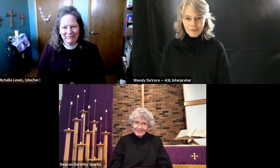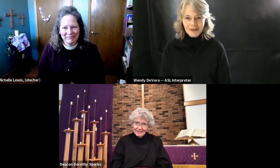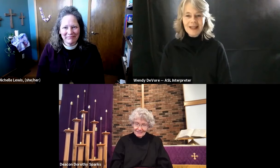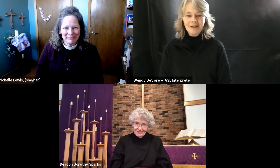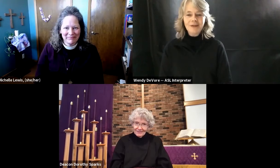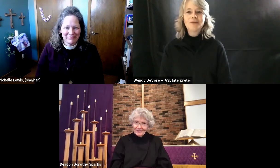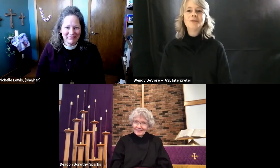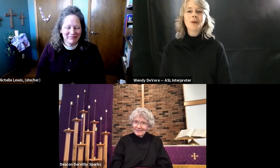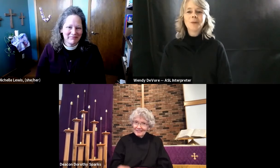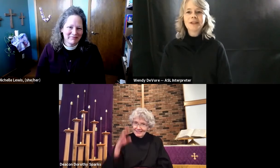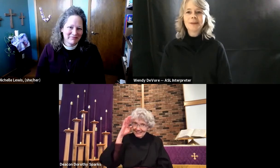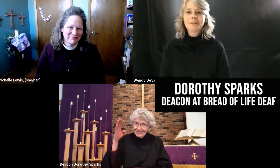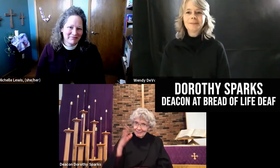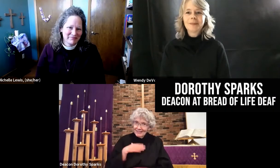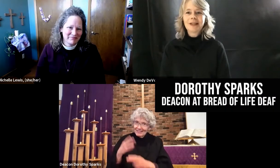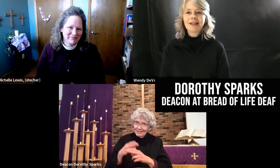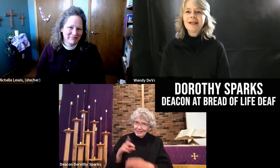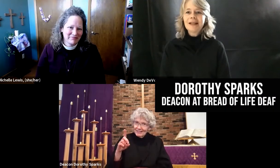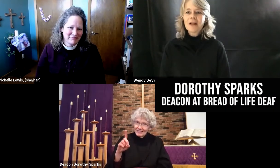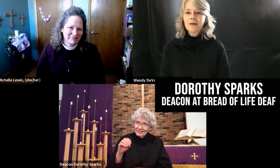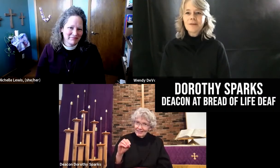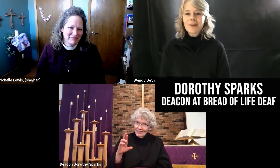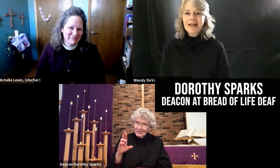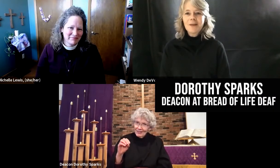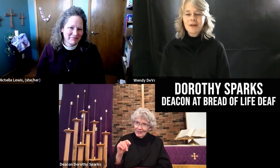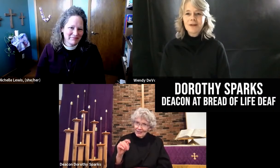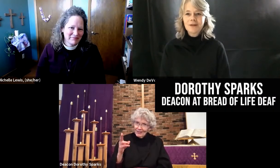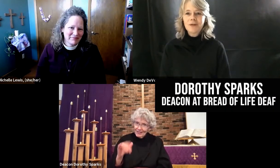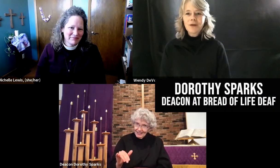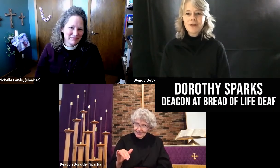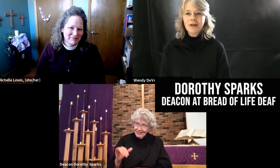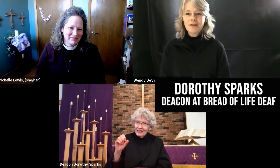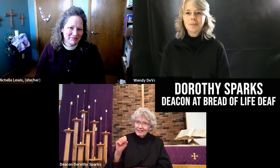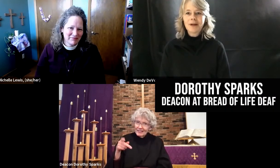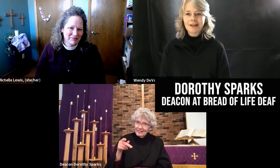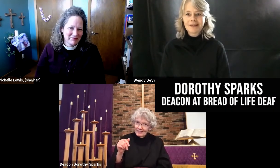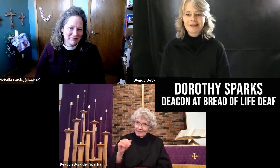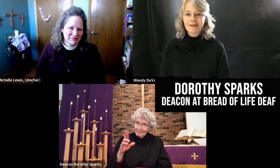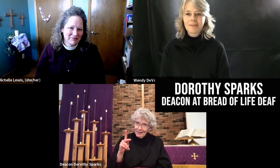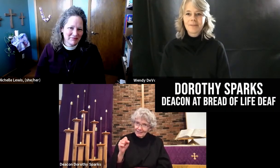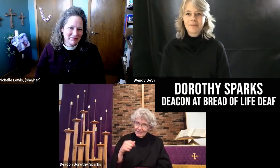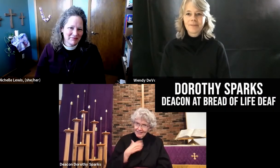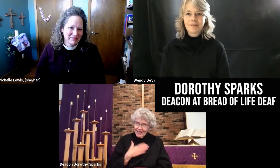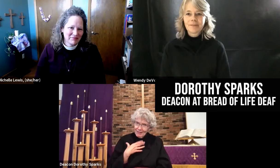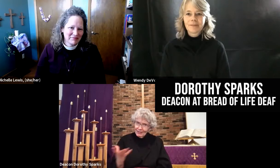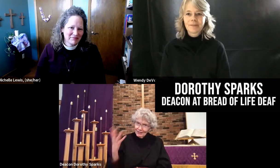And welcome again to our worship. Hello, my name is Dorothy Sparks.